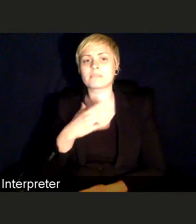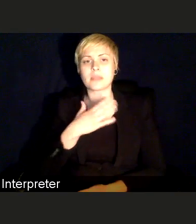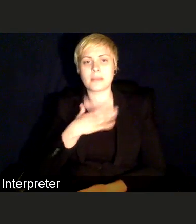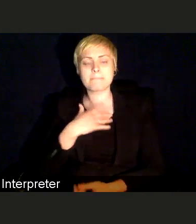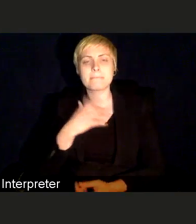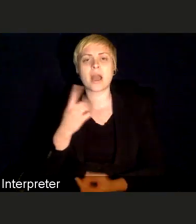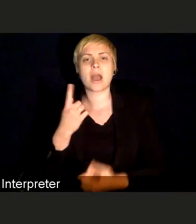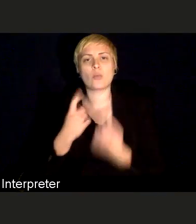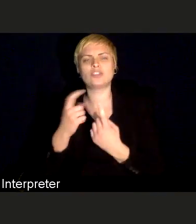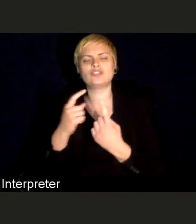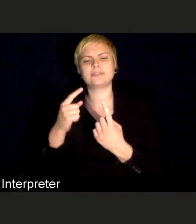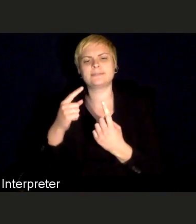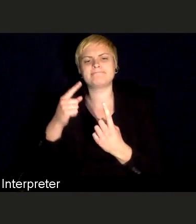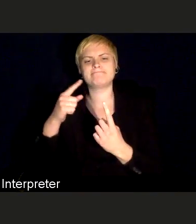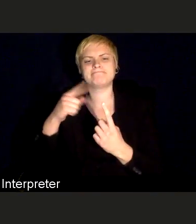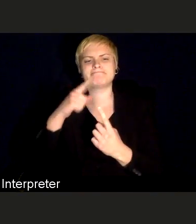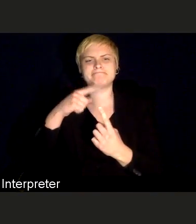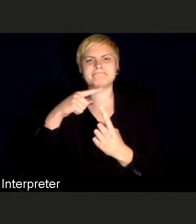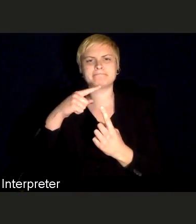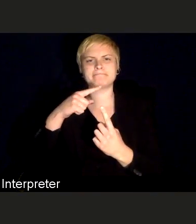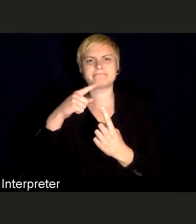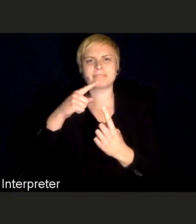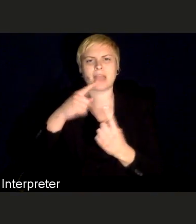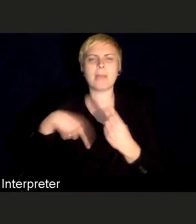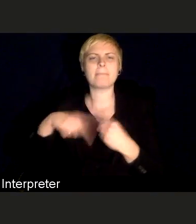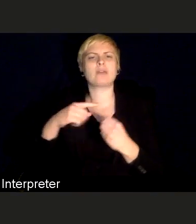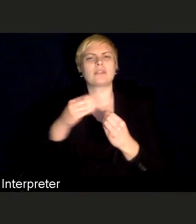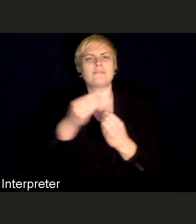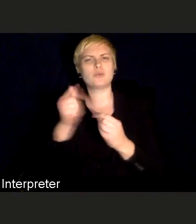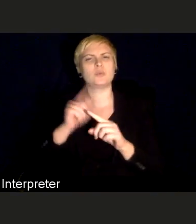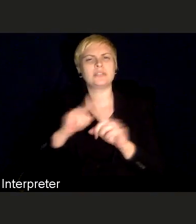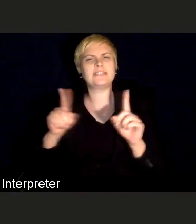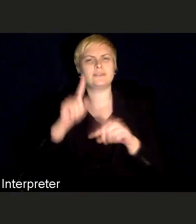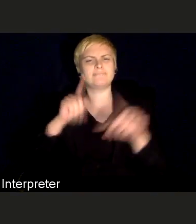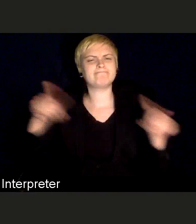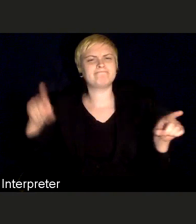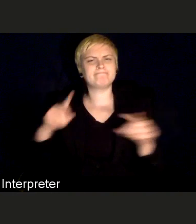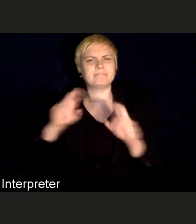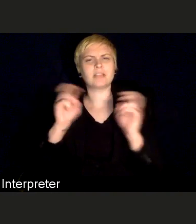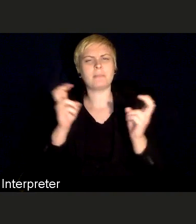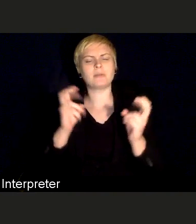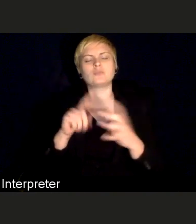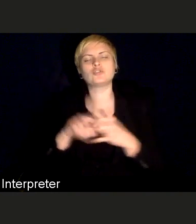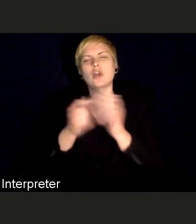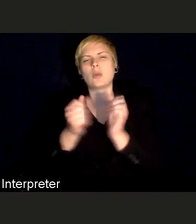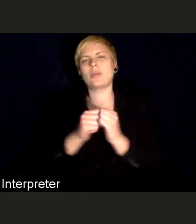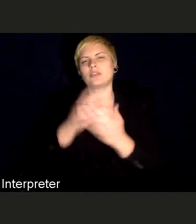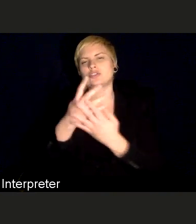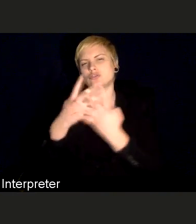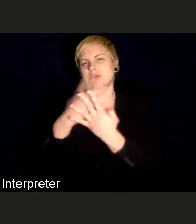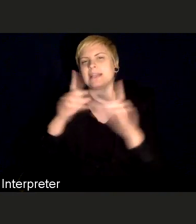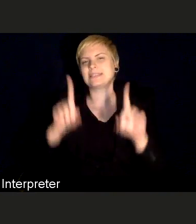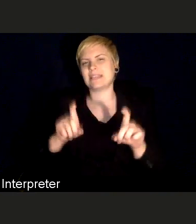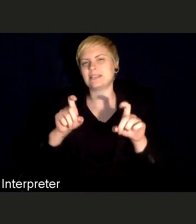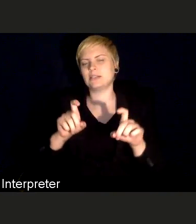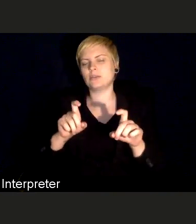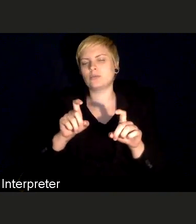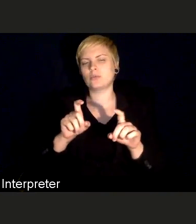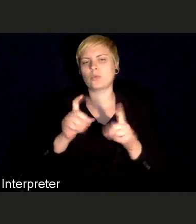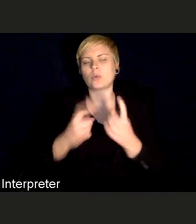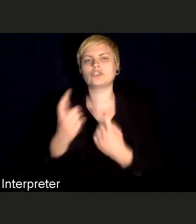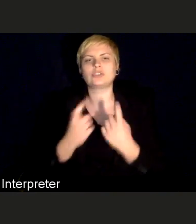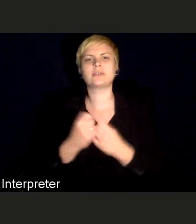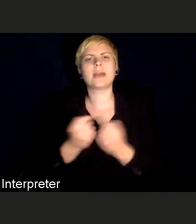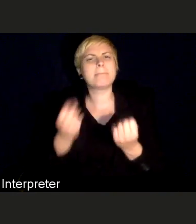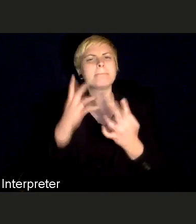around a variety of topics. We'll start with the screening and testing questions. There's been a lot of folks that have